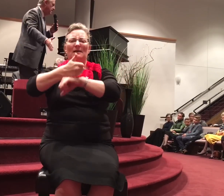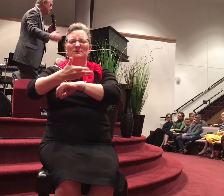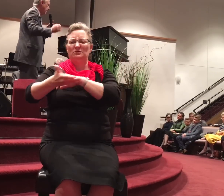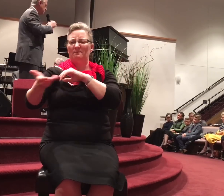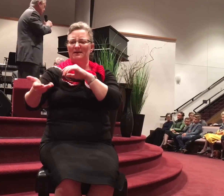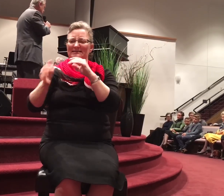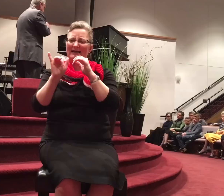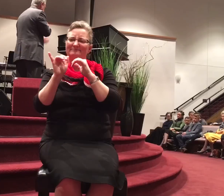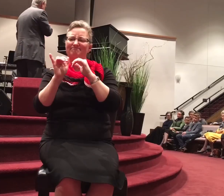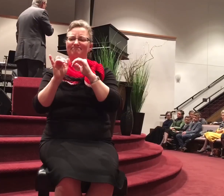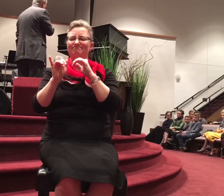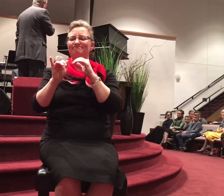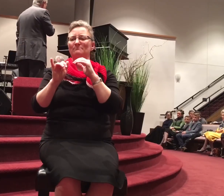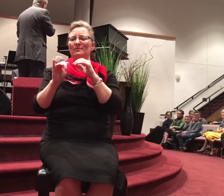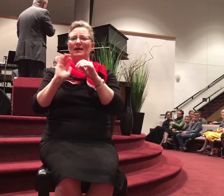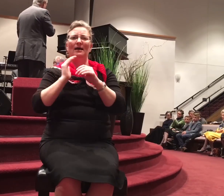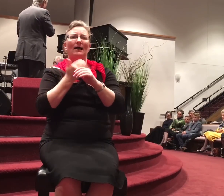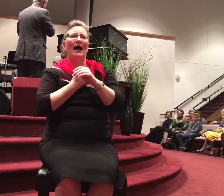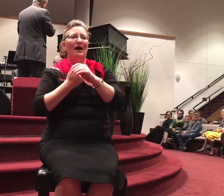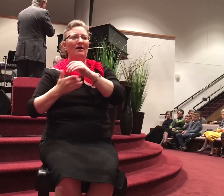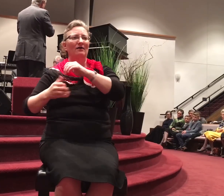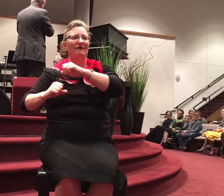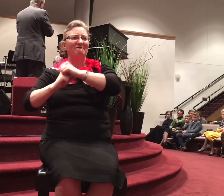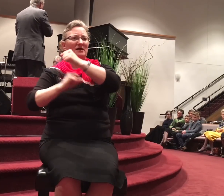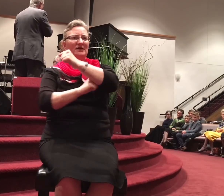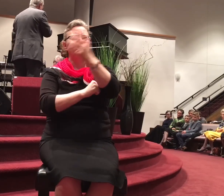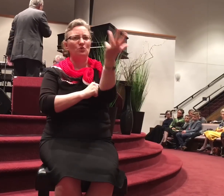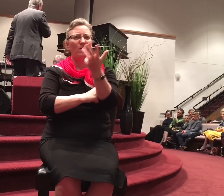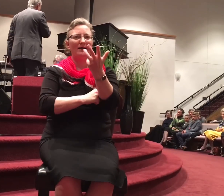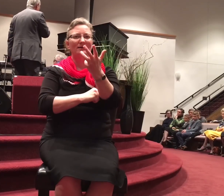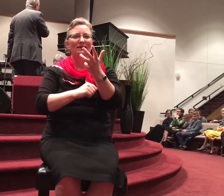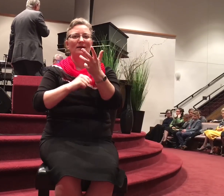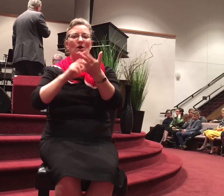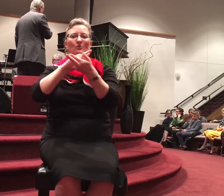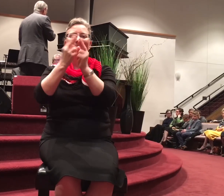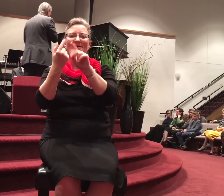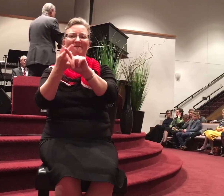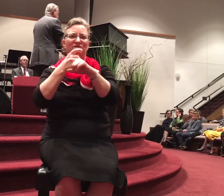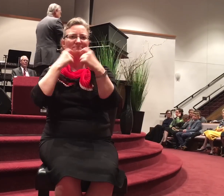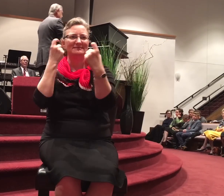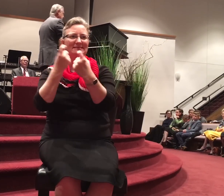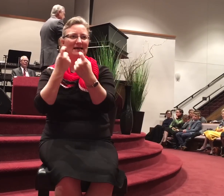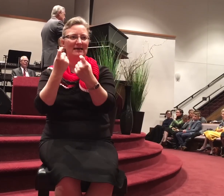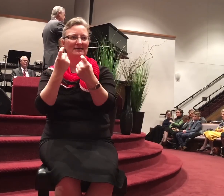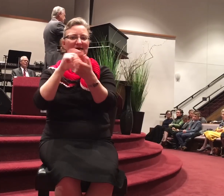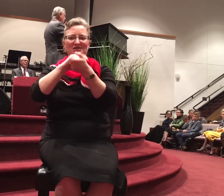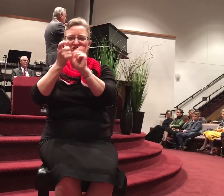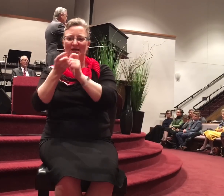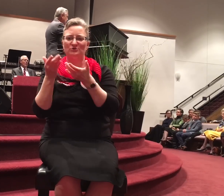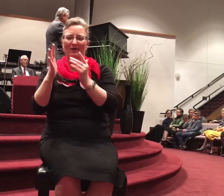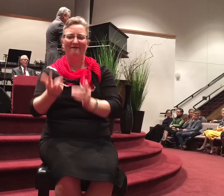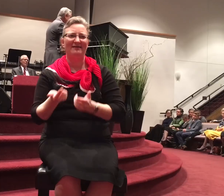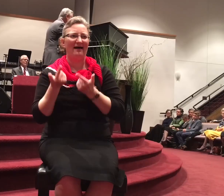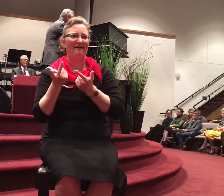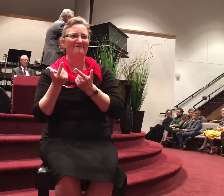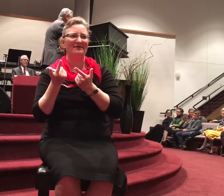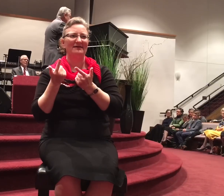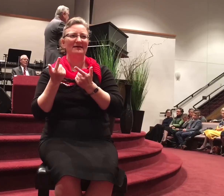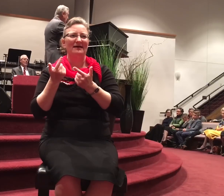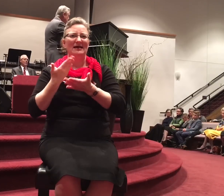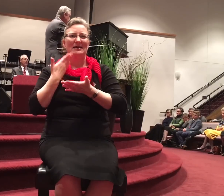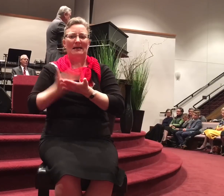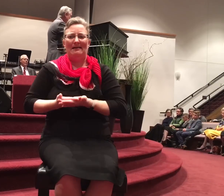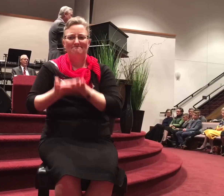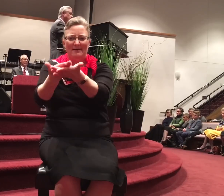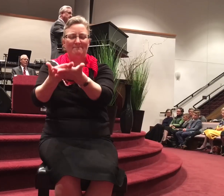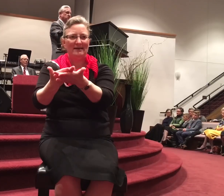sin. Our church is built on a message, you've got to change your way of life. It's built on commitment. It's built on a transformation,